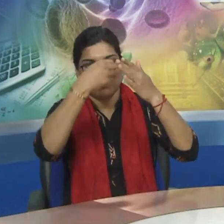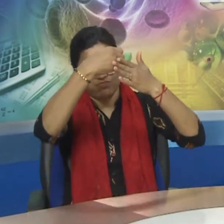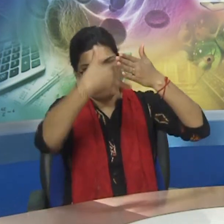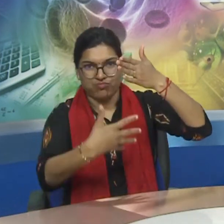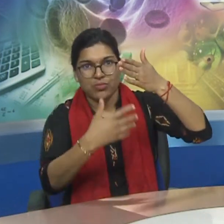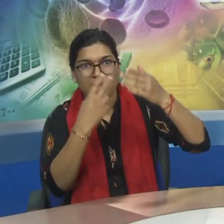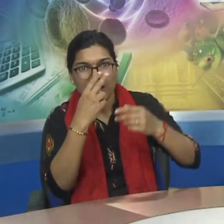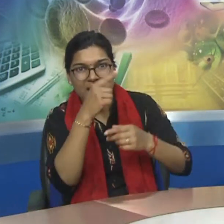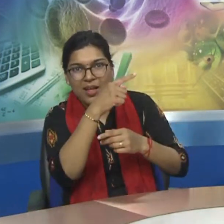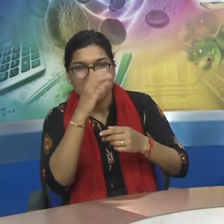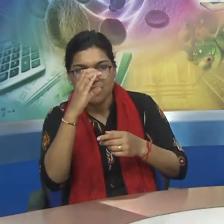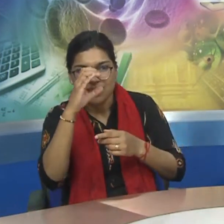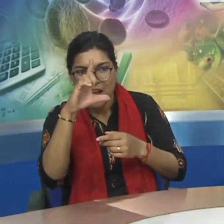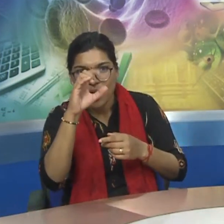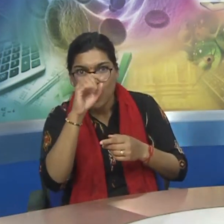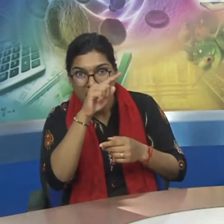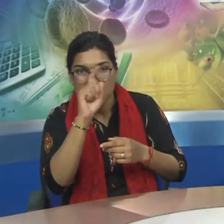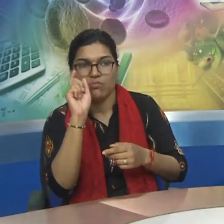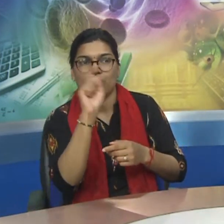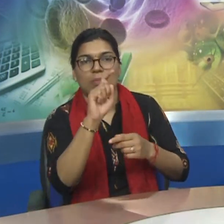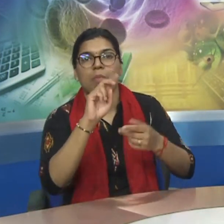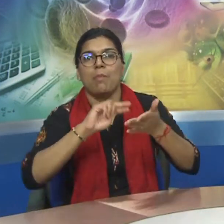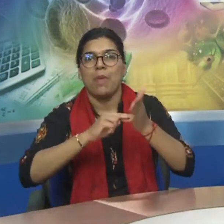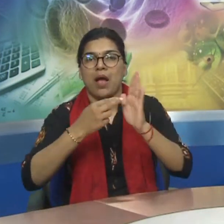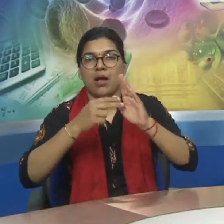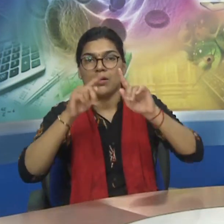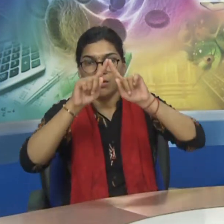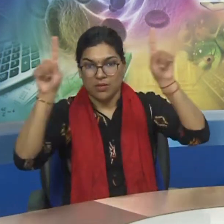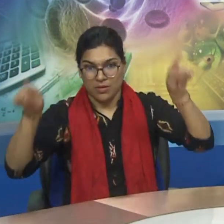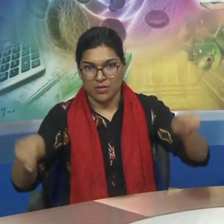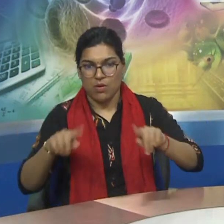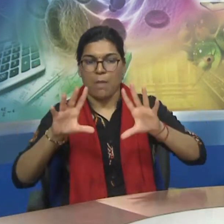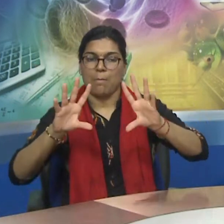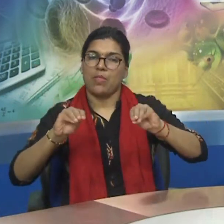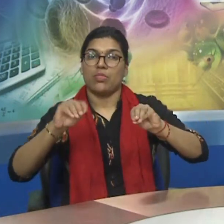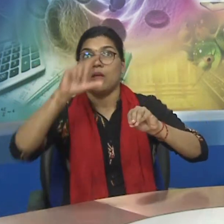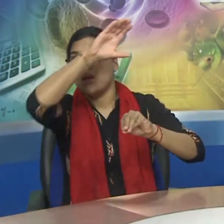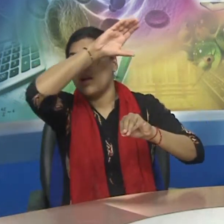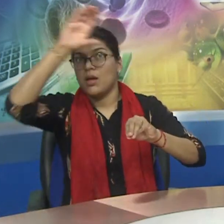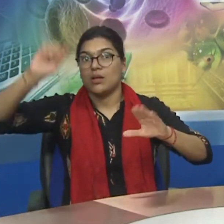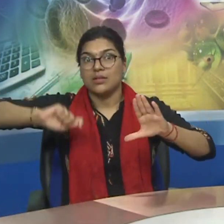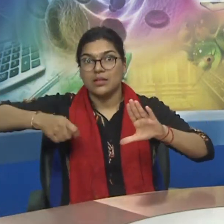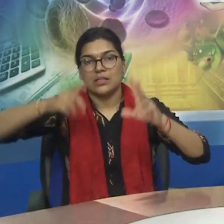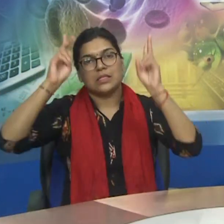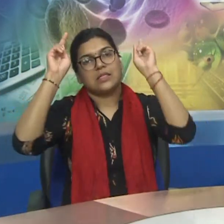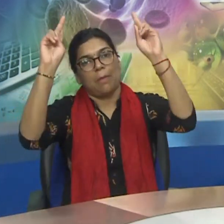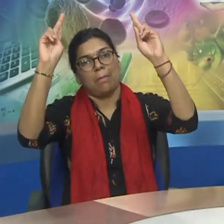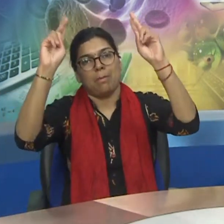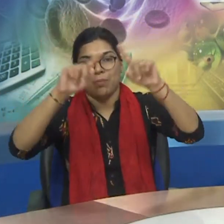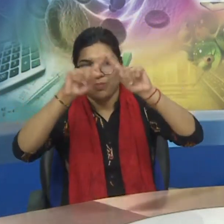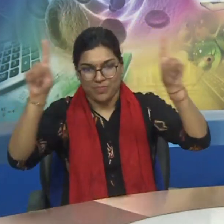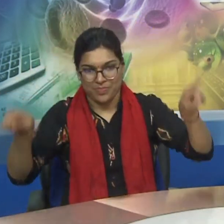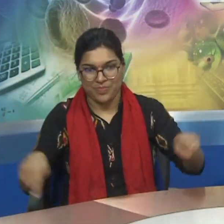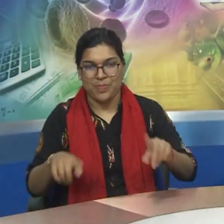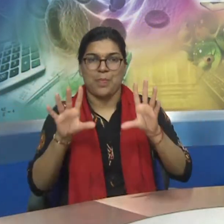command. How would you close your document which is opened recently or on which you are working?